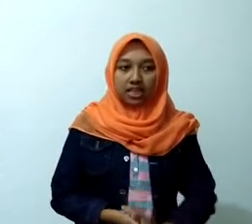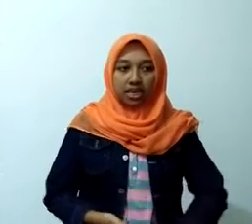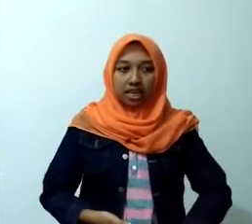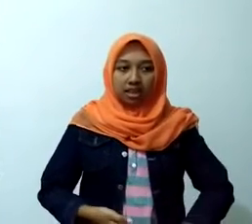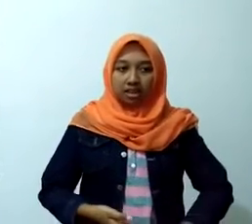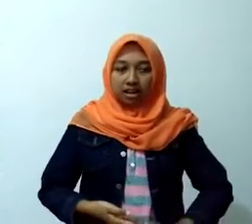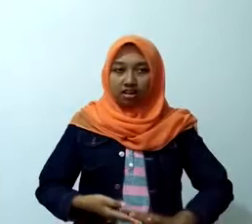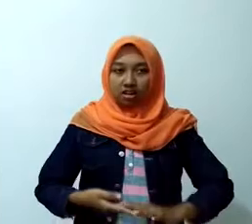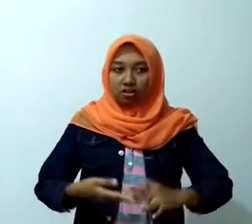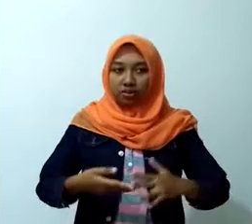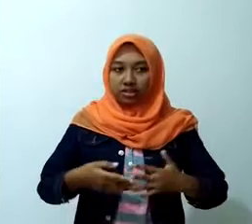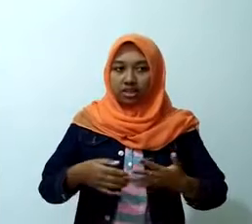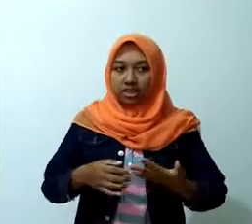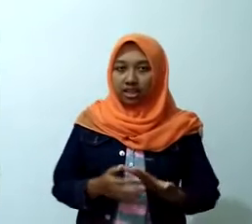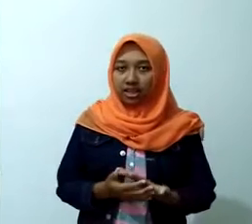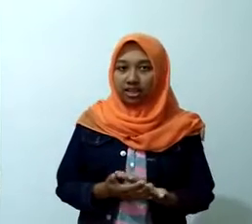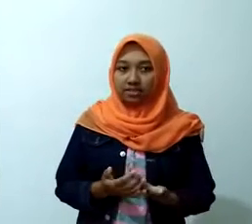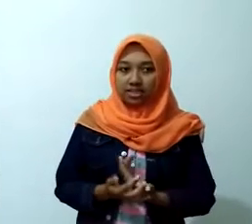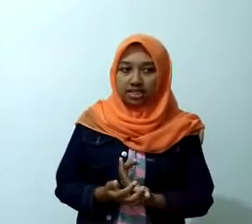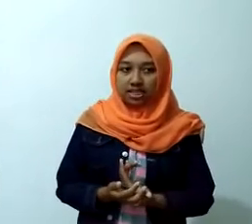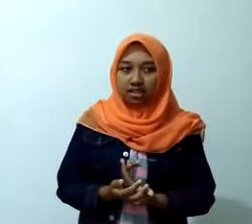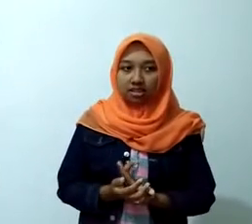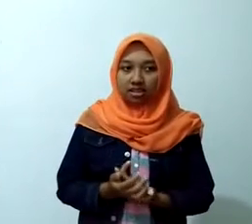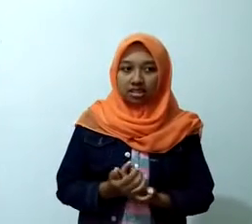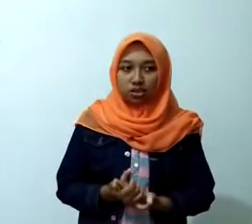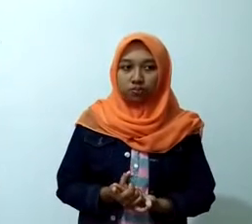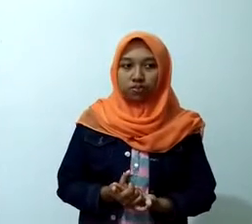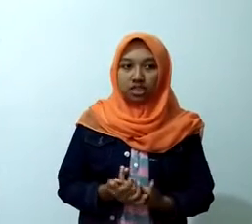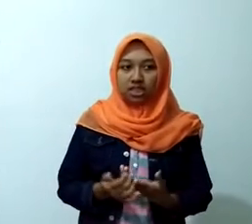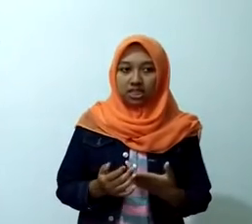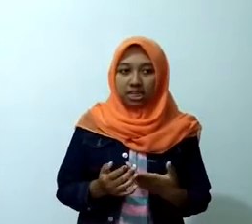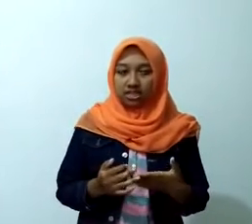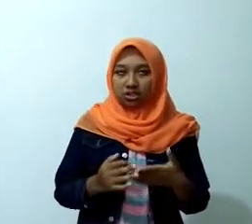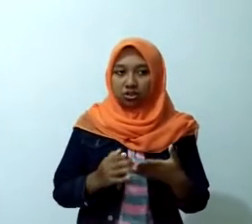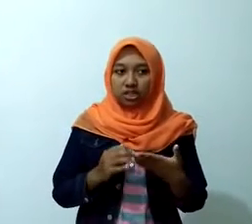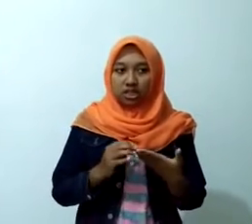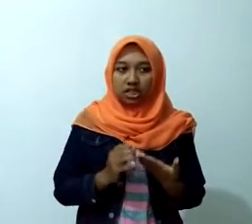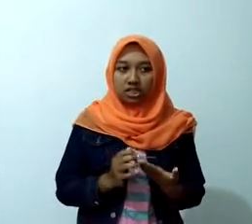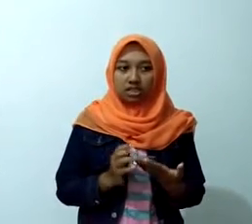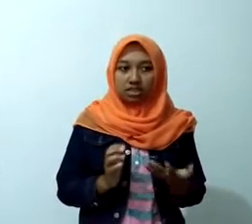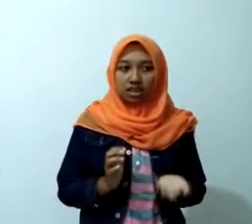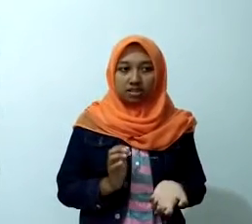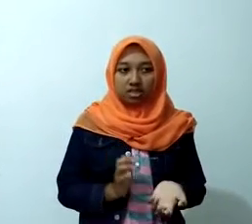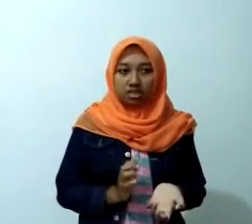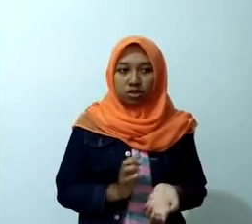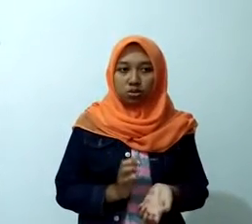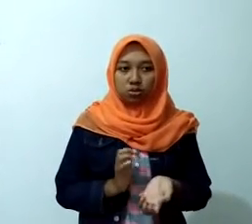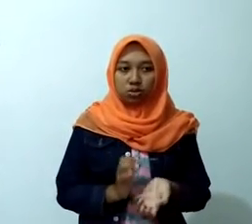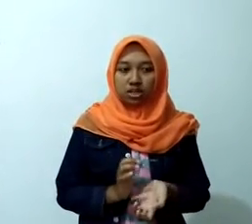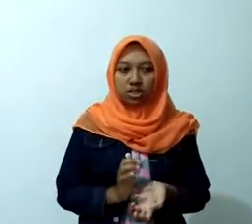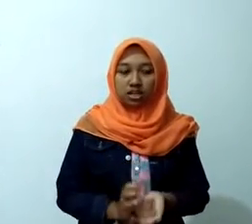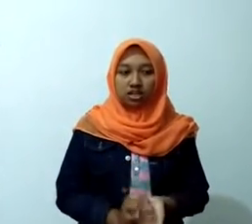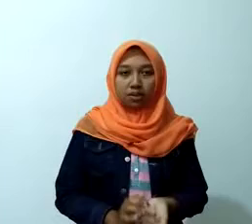the facility. There are no facility like LCD in the classroom. The teacher and student is need LCD to support